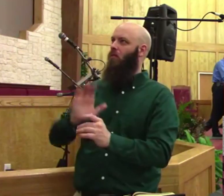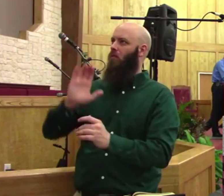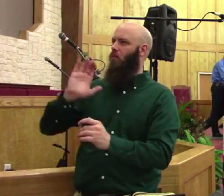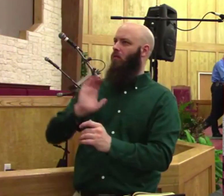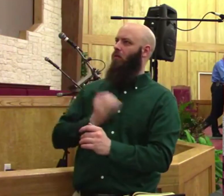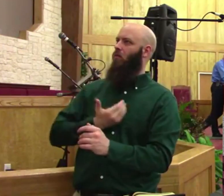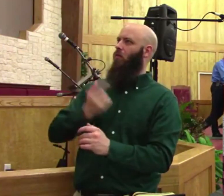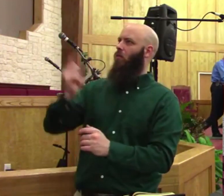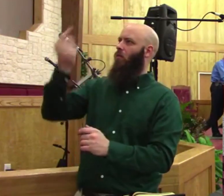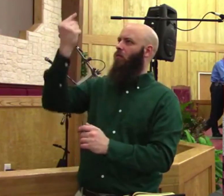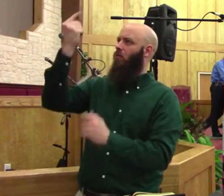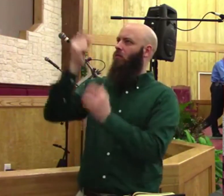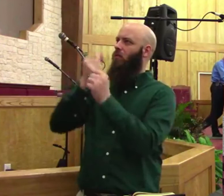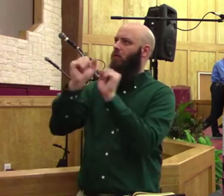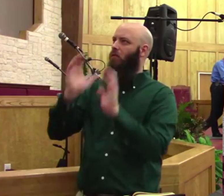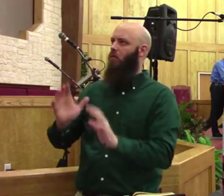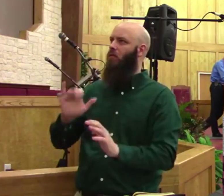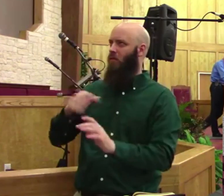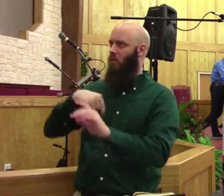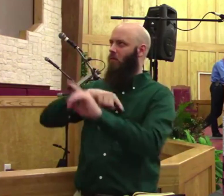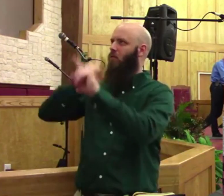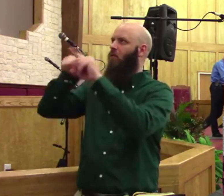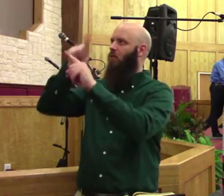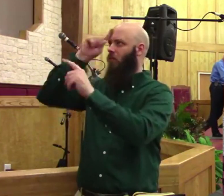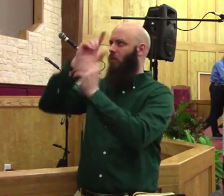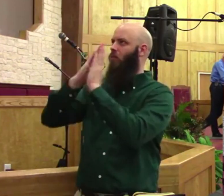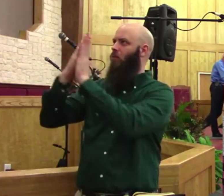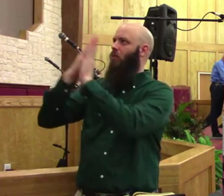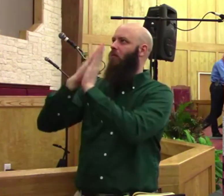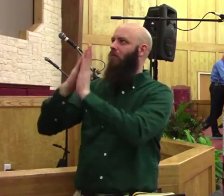pray. Amen.